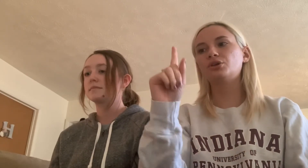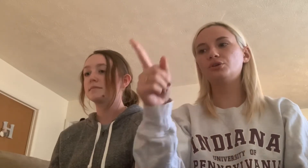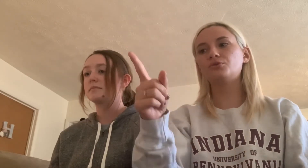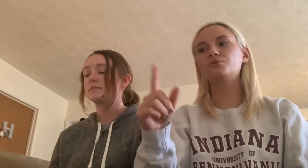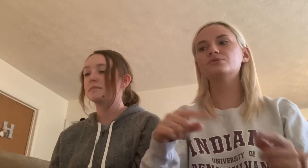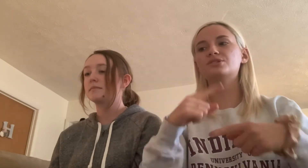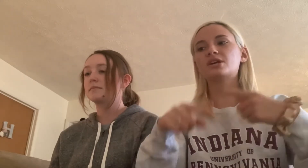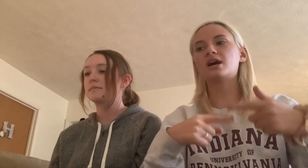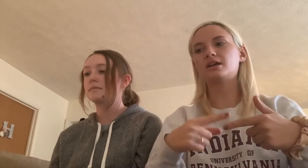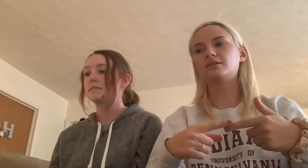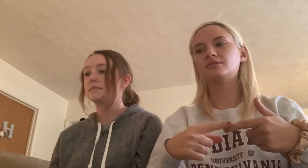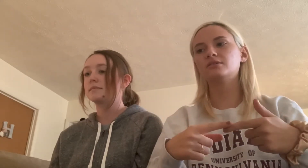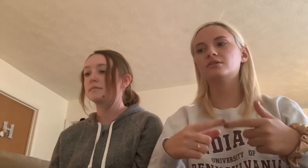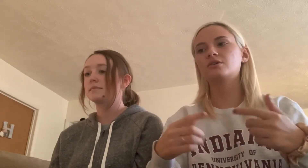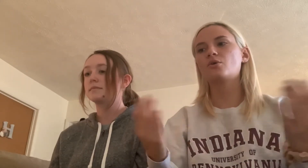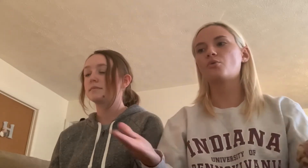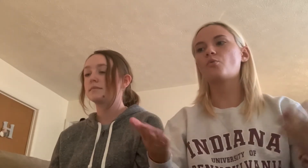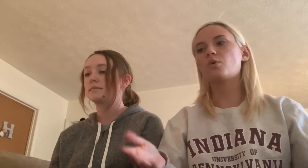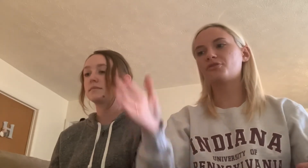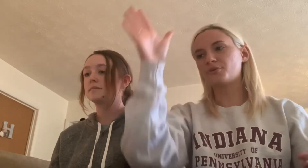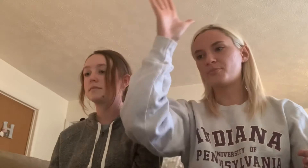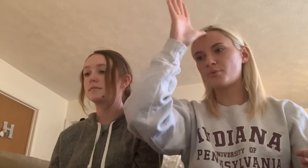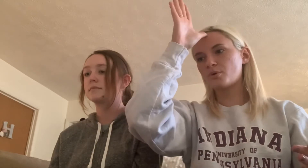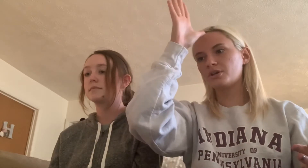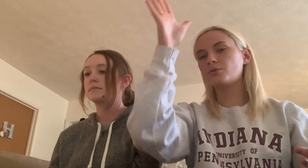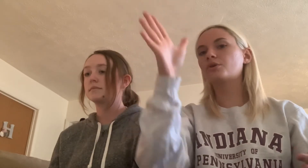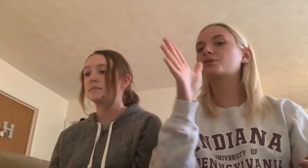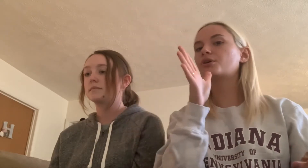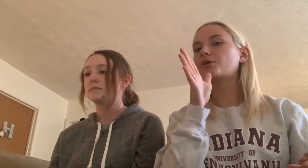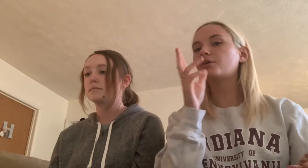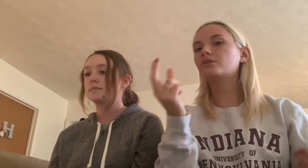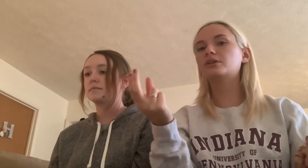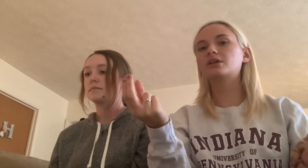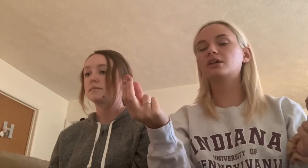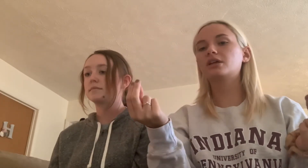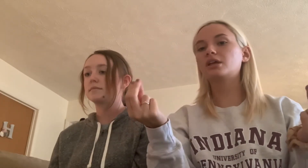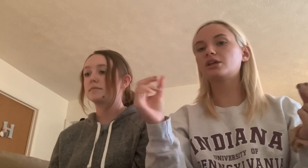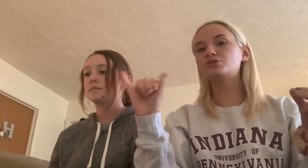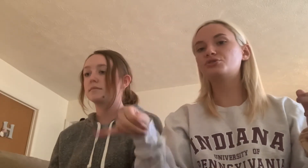You sign what the boy or girl is doing.